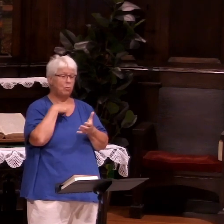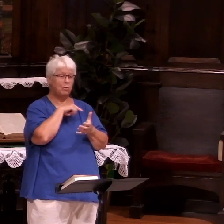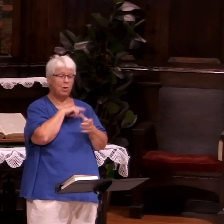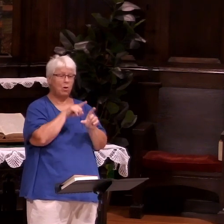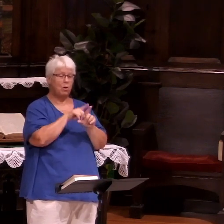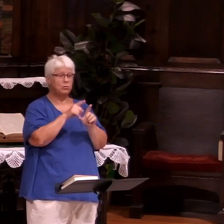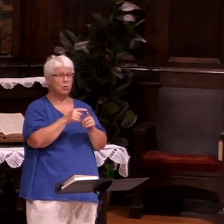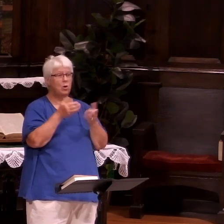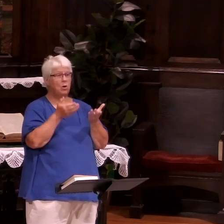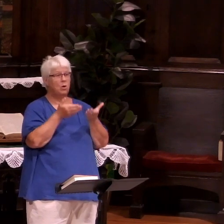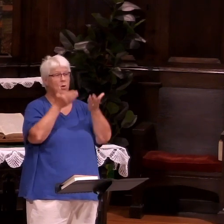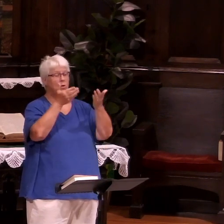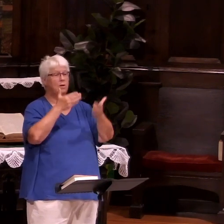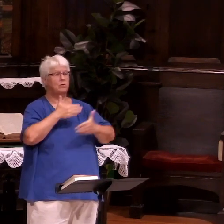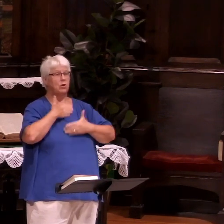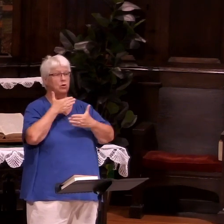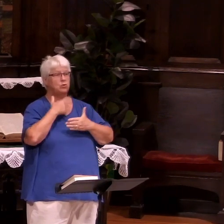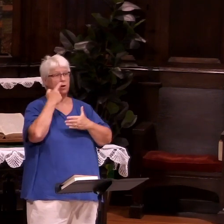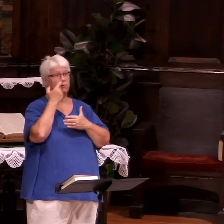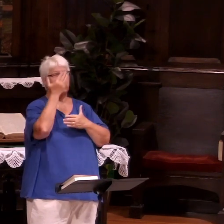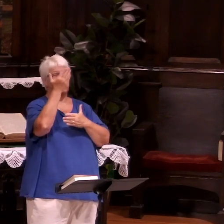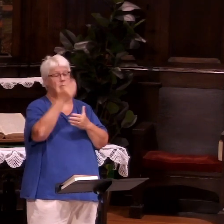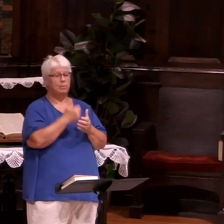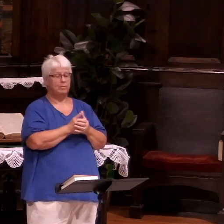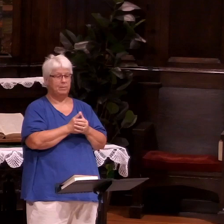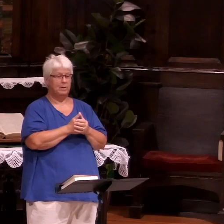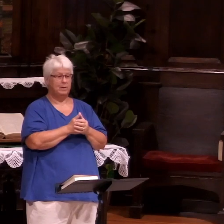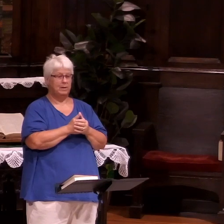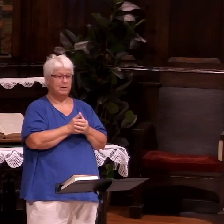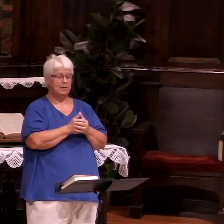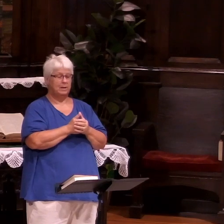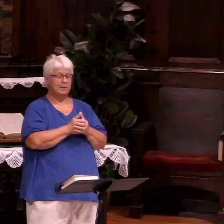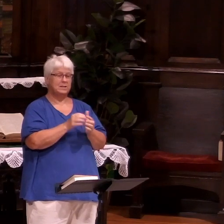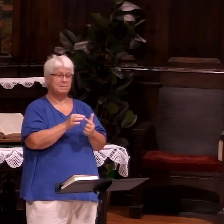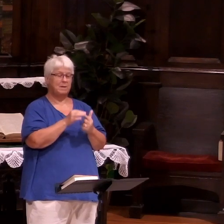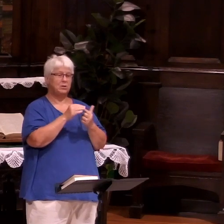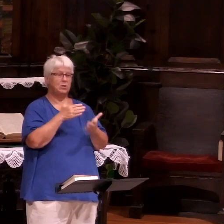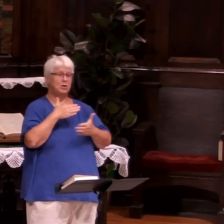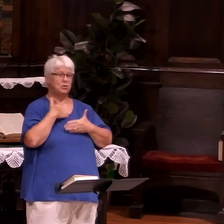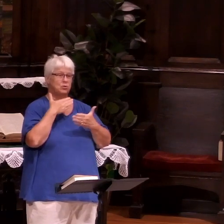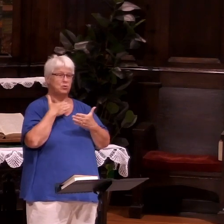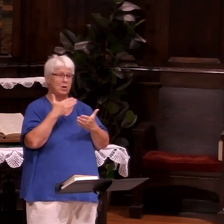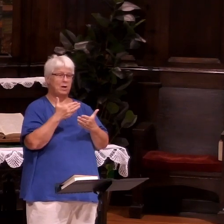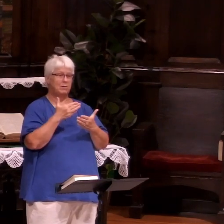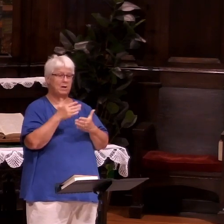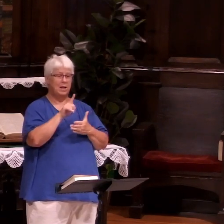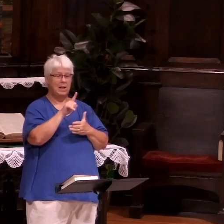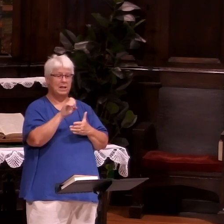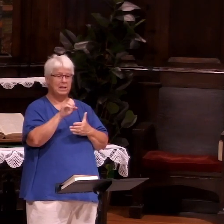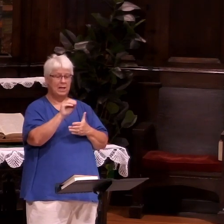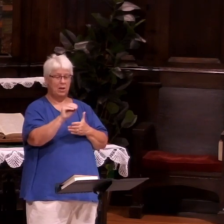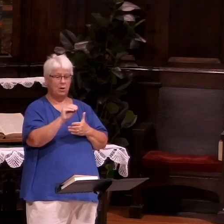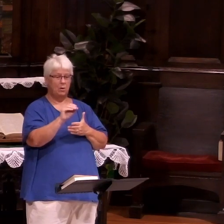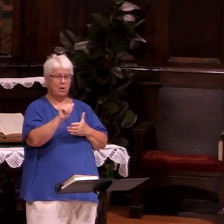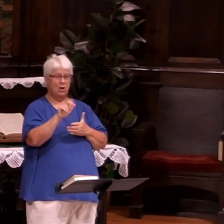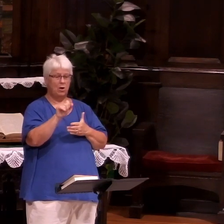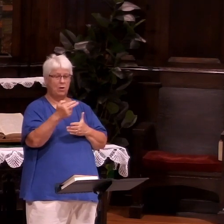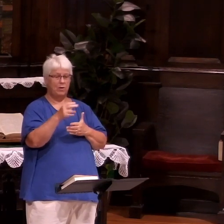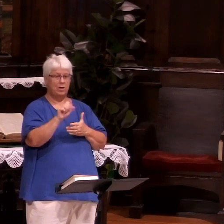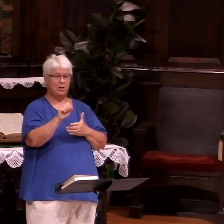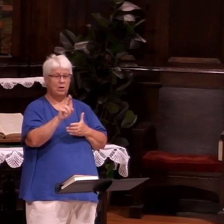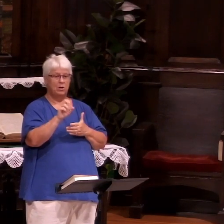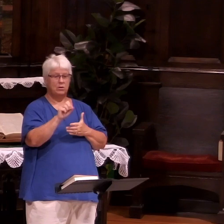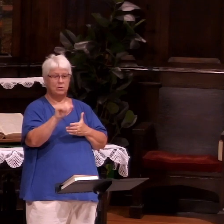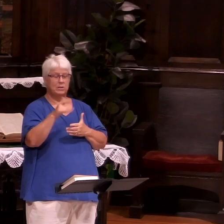also lift up our joys to you, and especially the joy of Leo Arthur